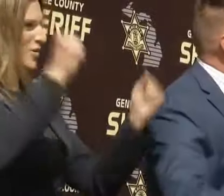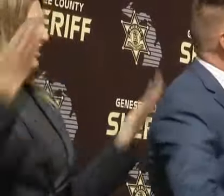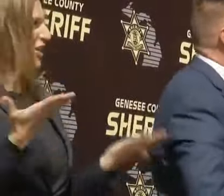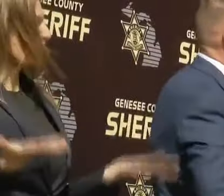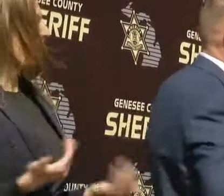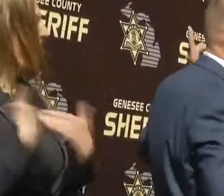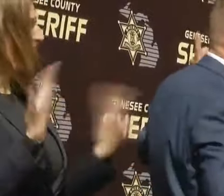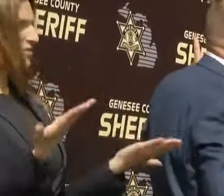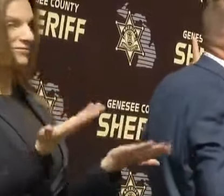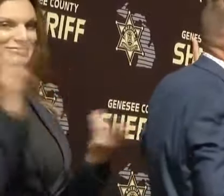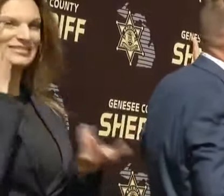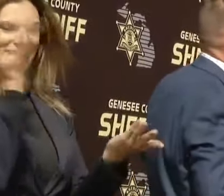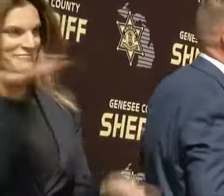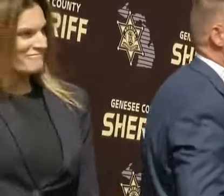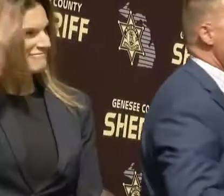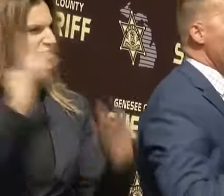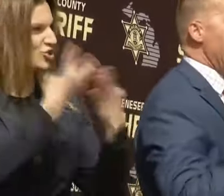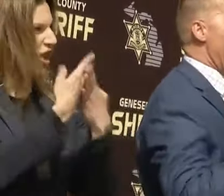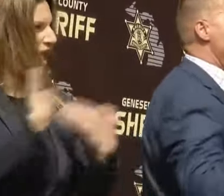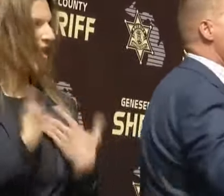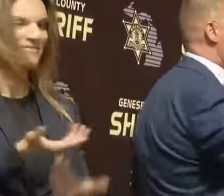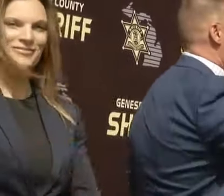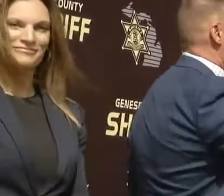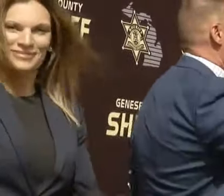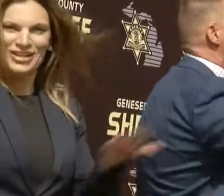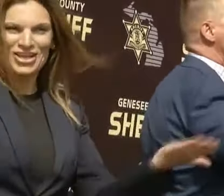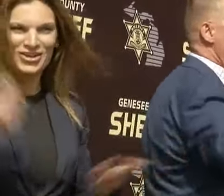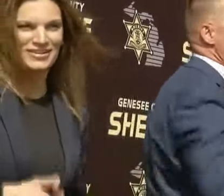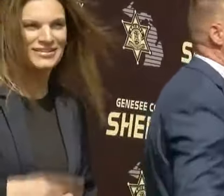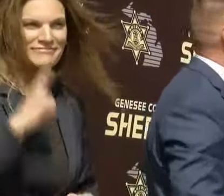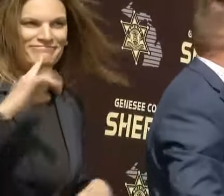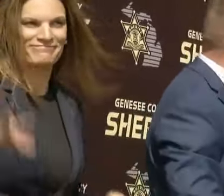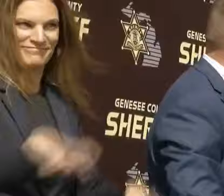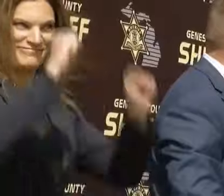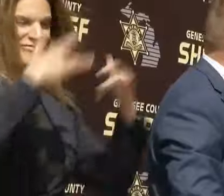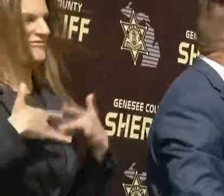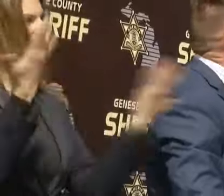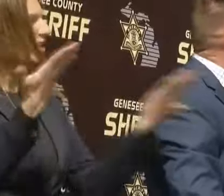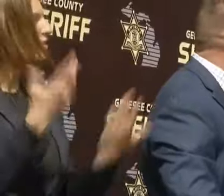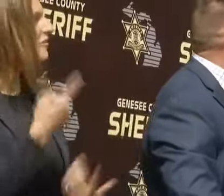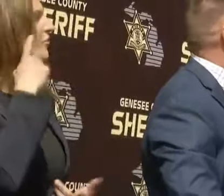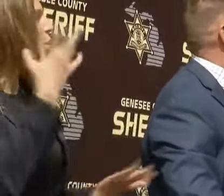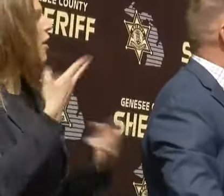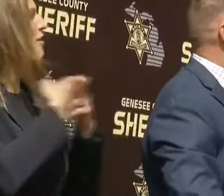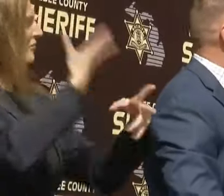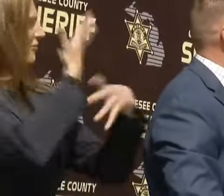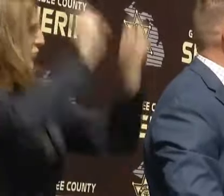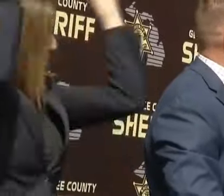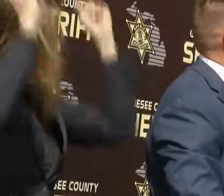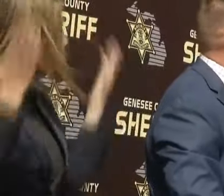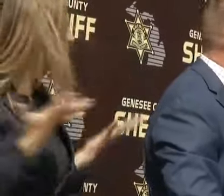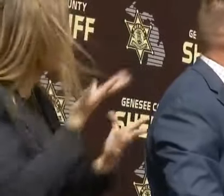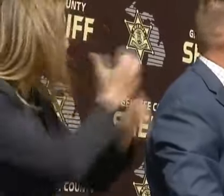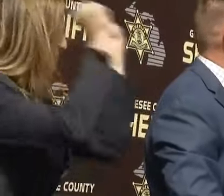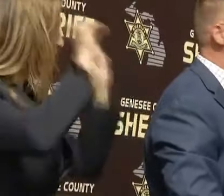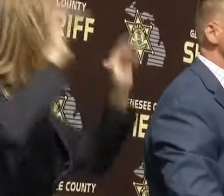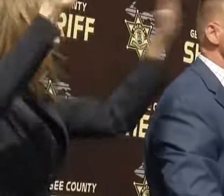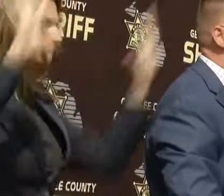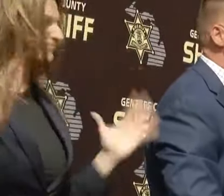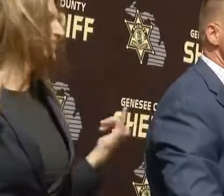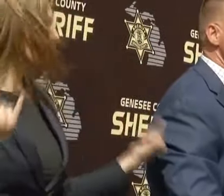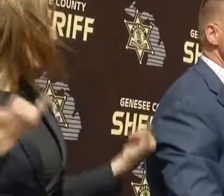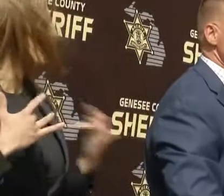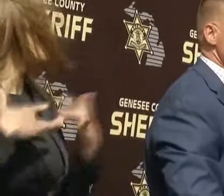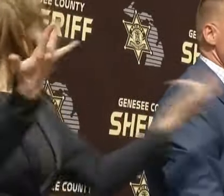front lawn of a correctional facility and on the front lawn setting people free. That's what we're doing right now, today.